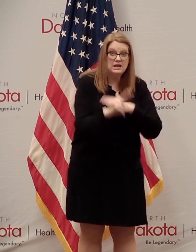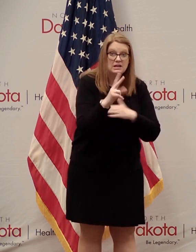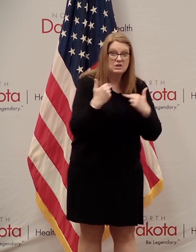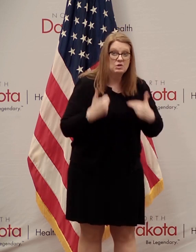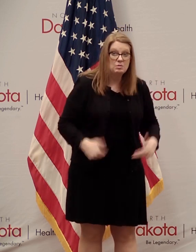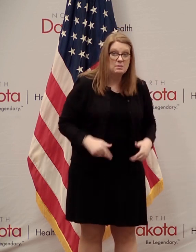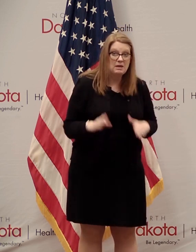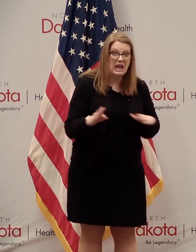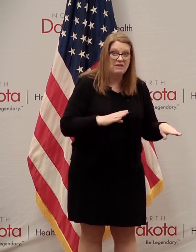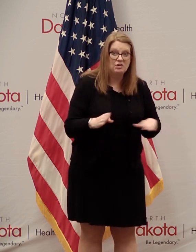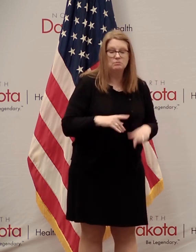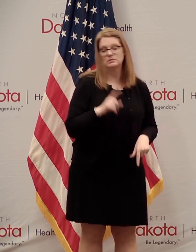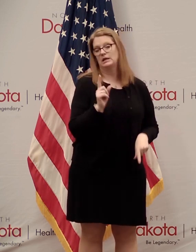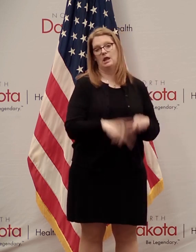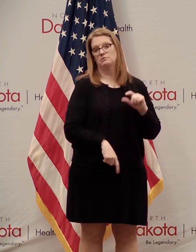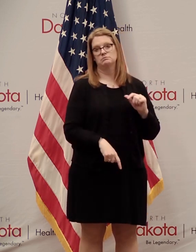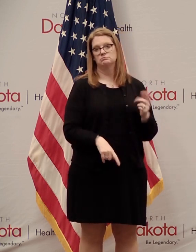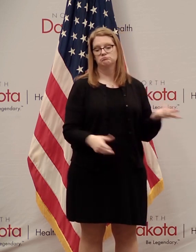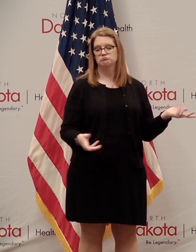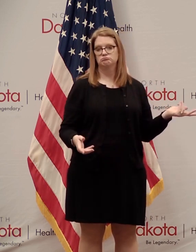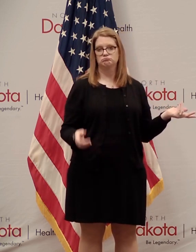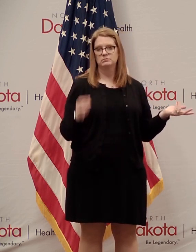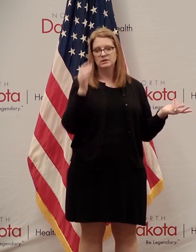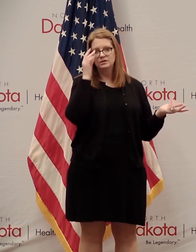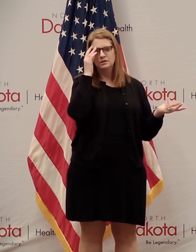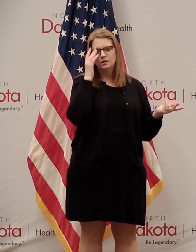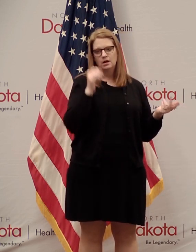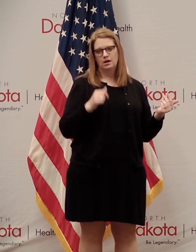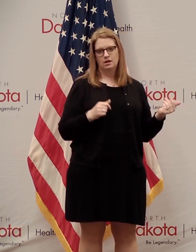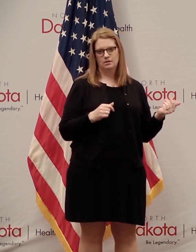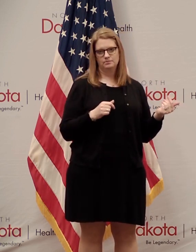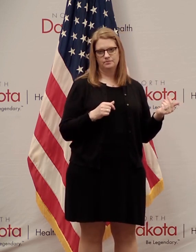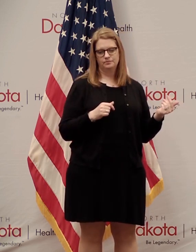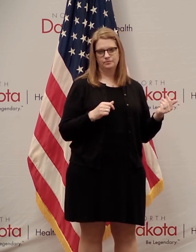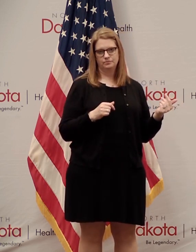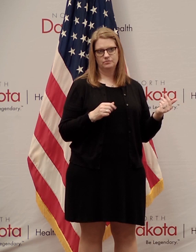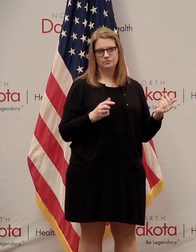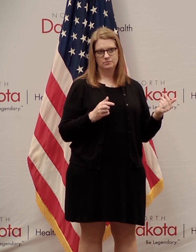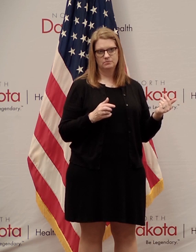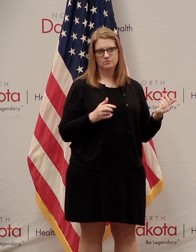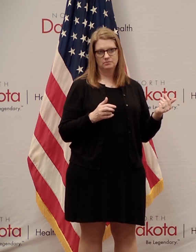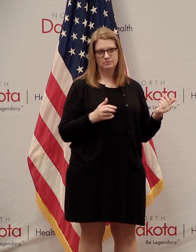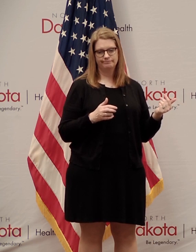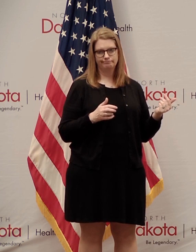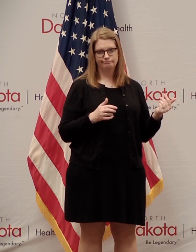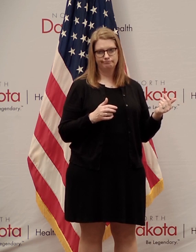behavior. I can't predict. I think that as we're seeing